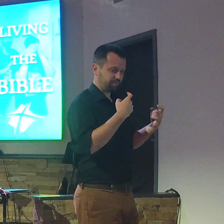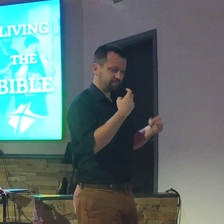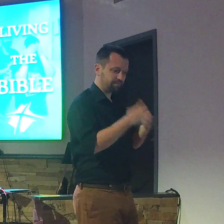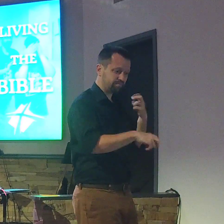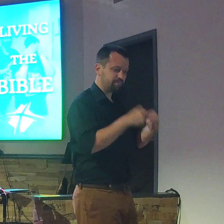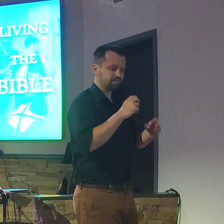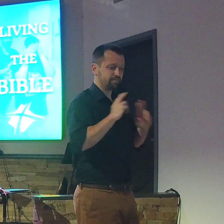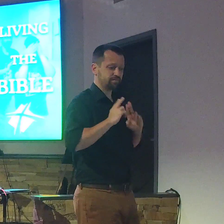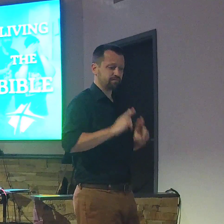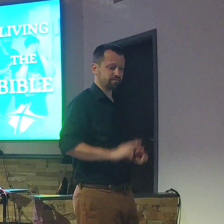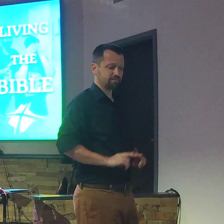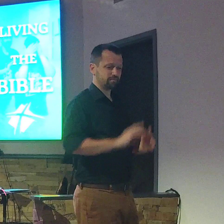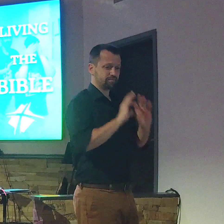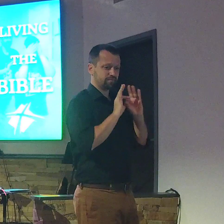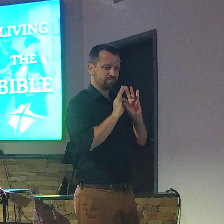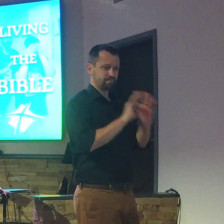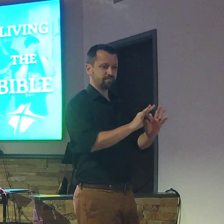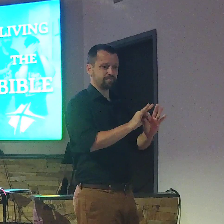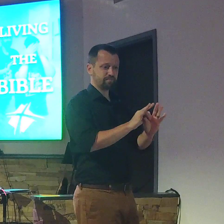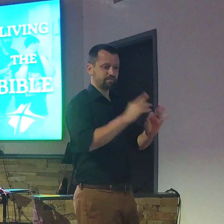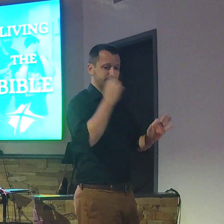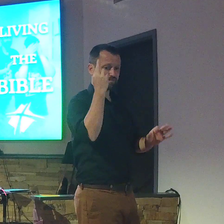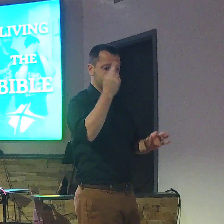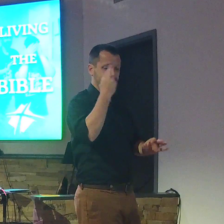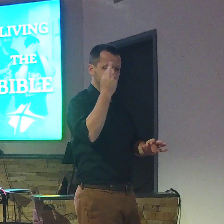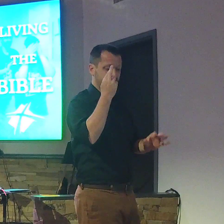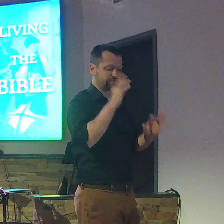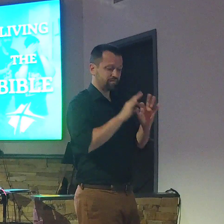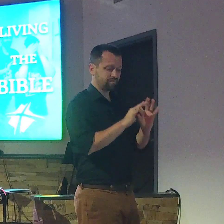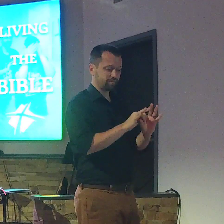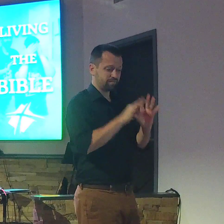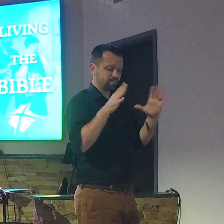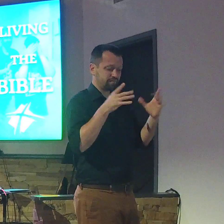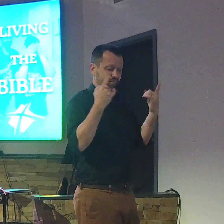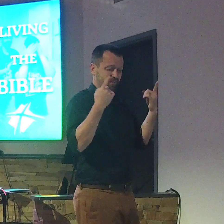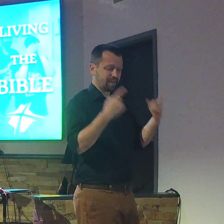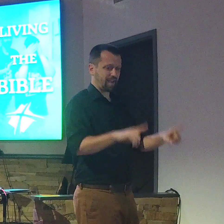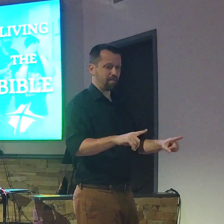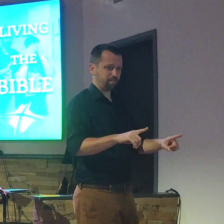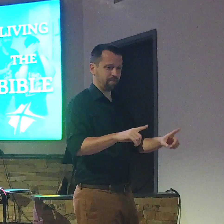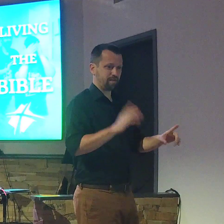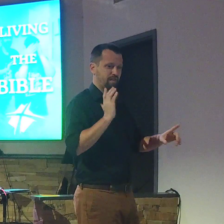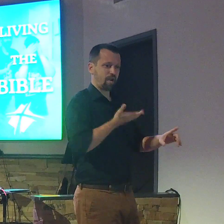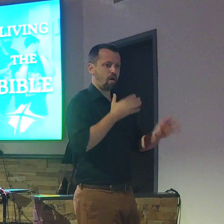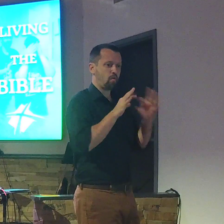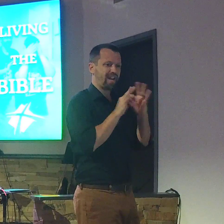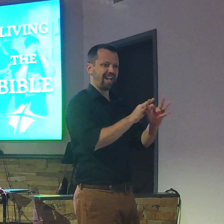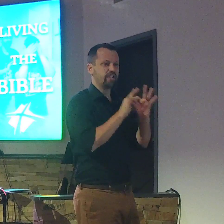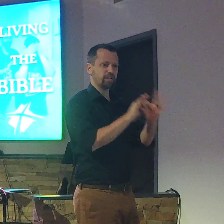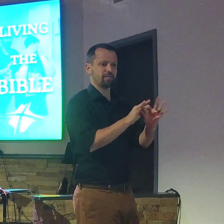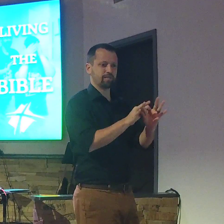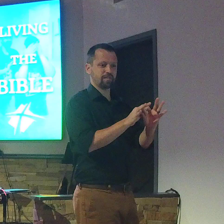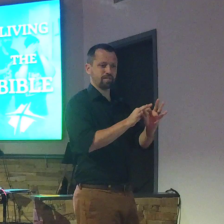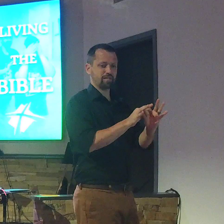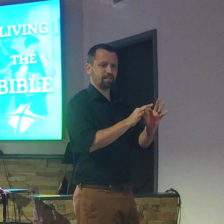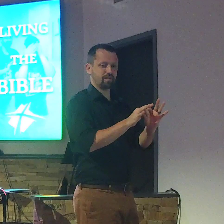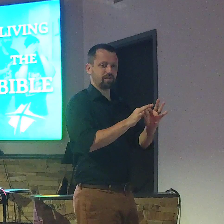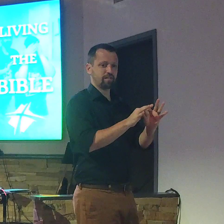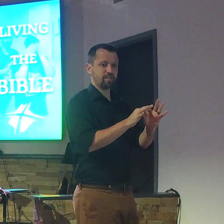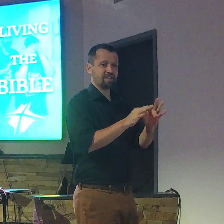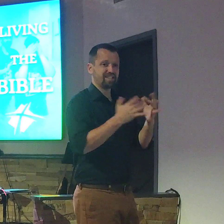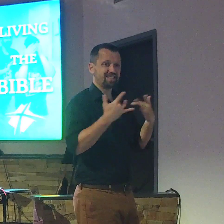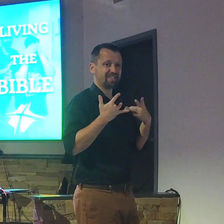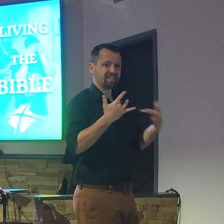relationships. It's the reason disunity and fractures occur in the relationships that we have are mainly because of